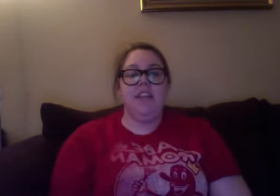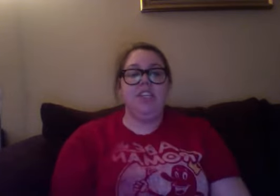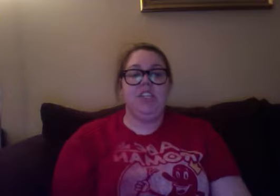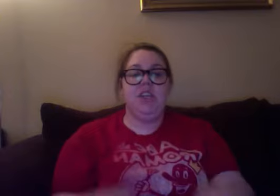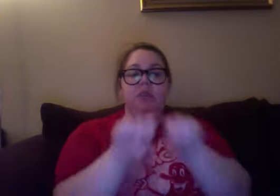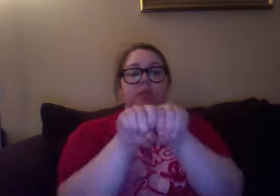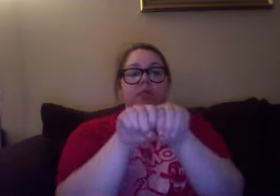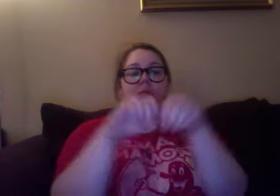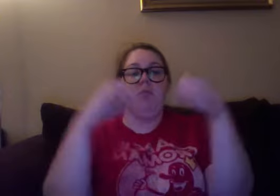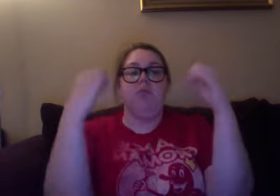Organization?